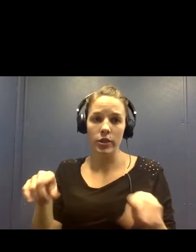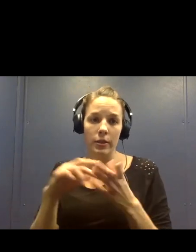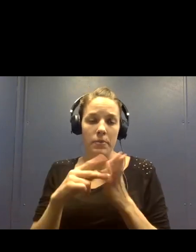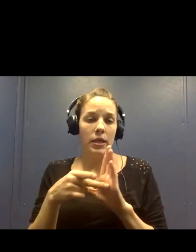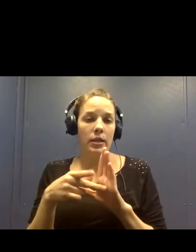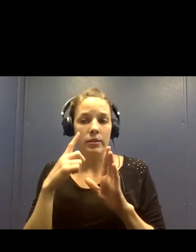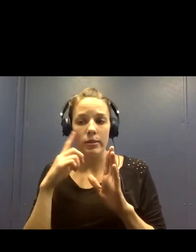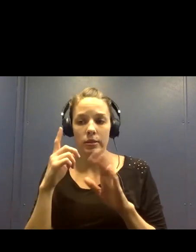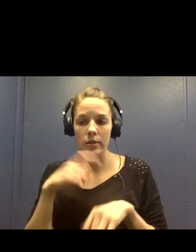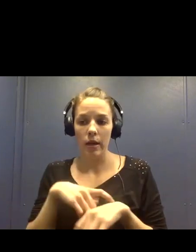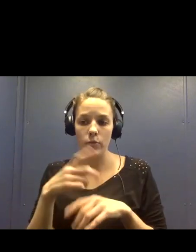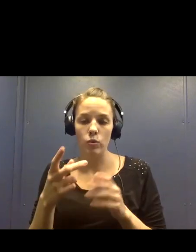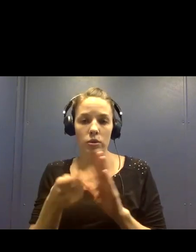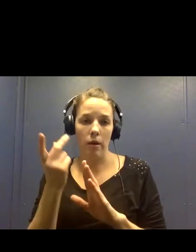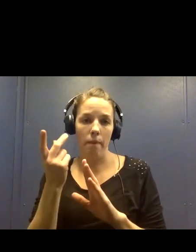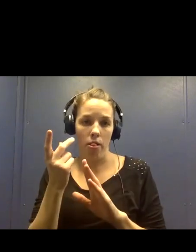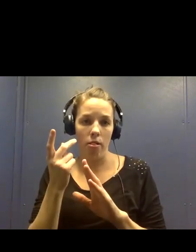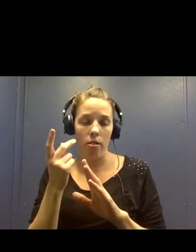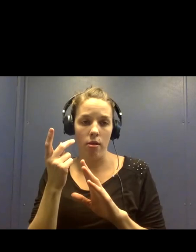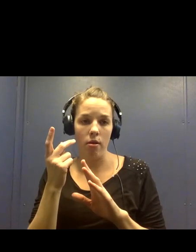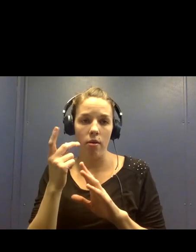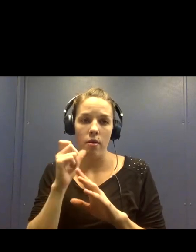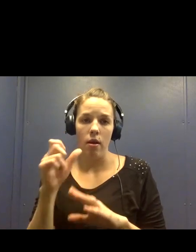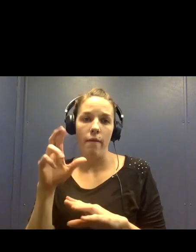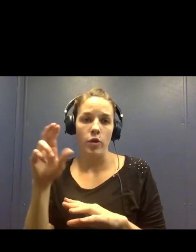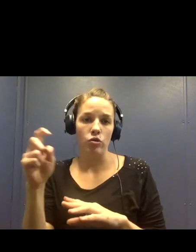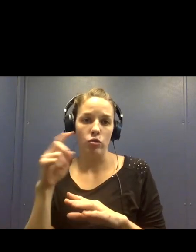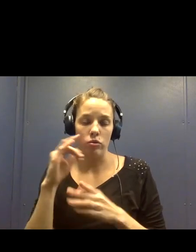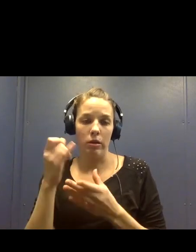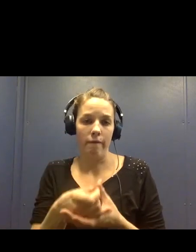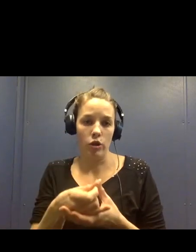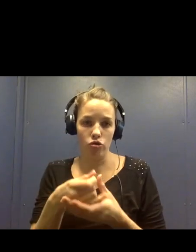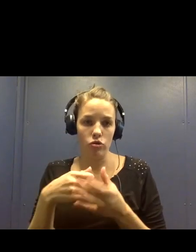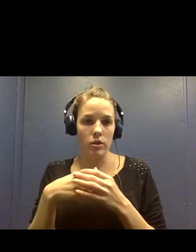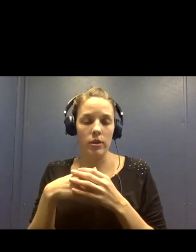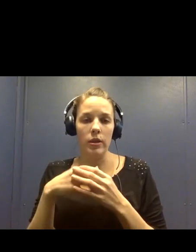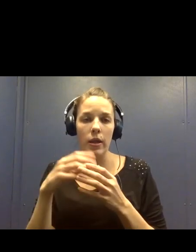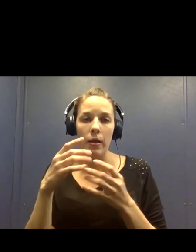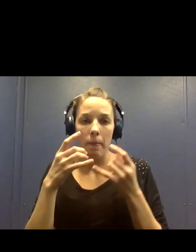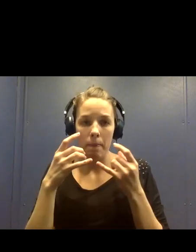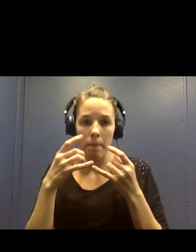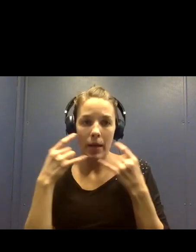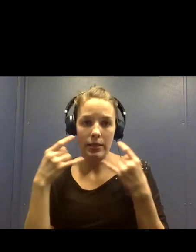to double down on our non-pharmaceutical interventions: masking,